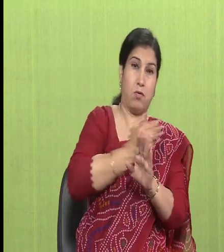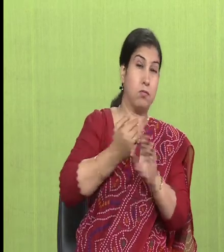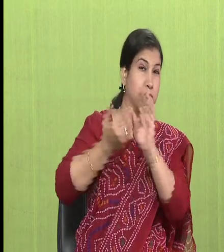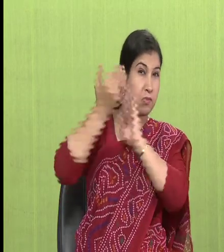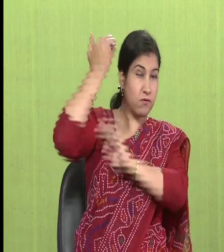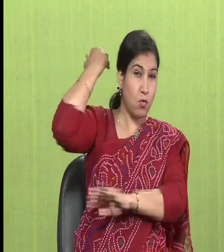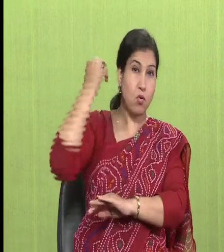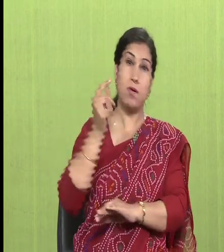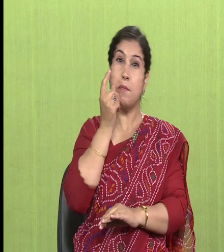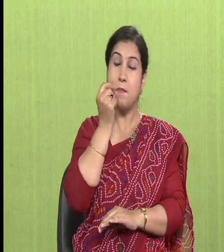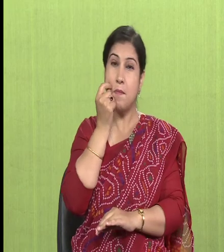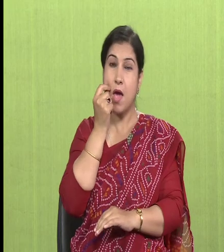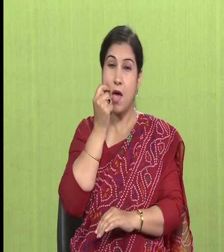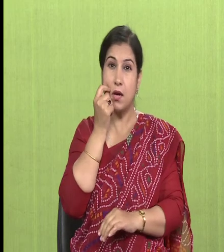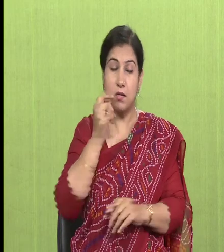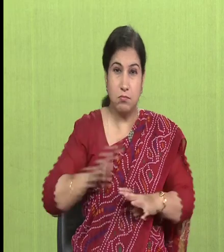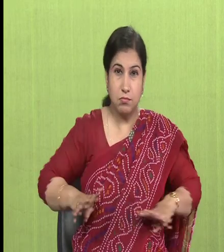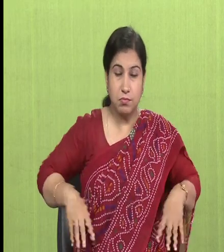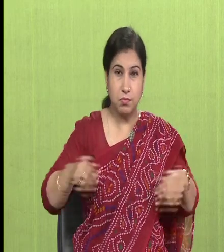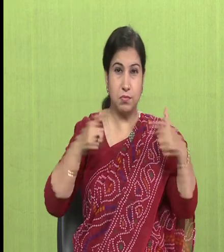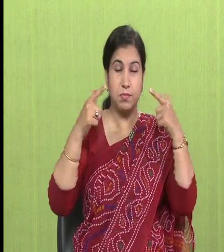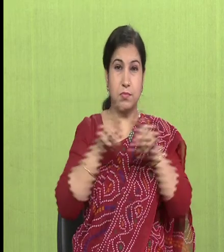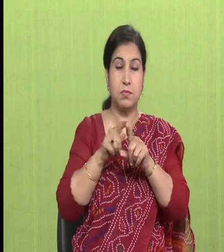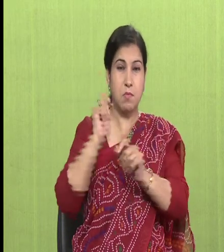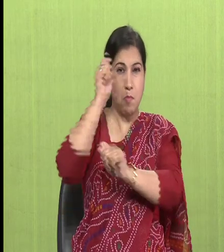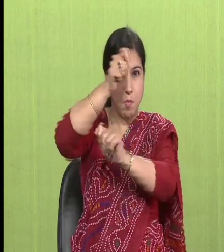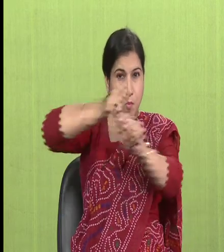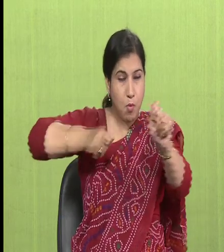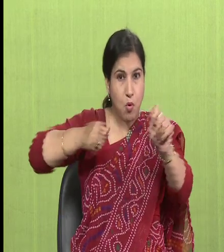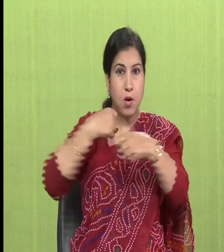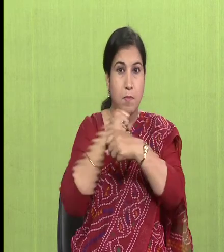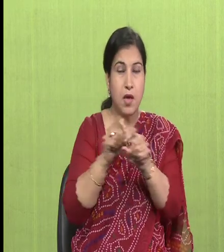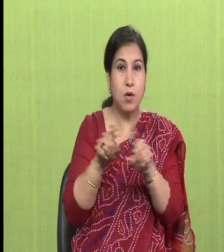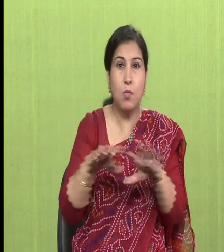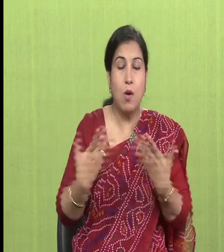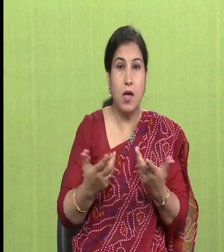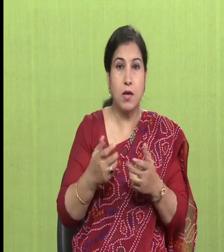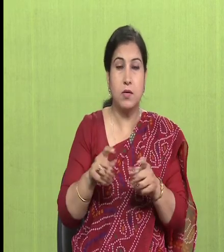bows, arrows, and other small tools.